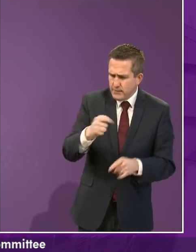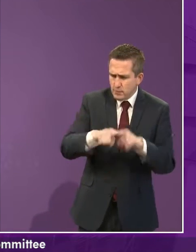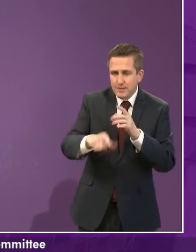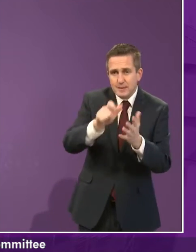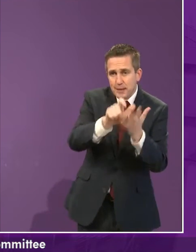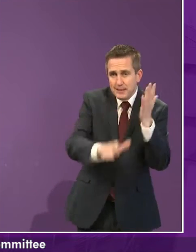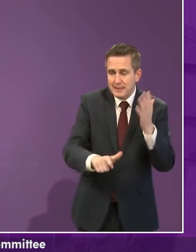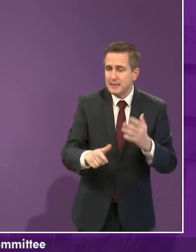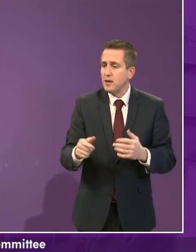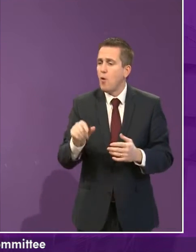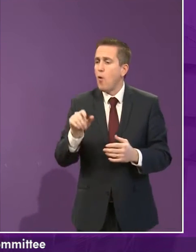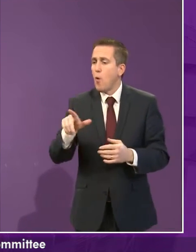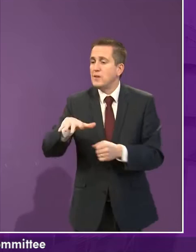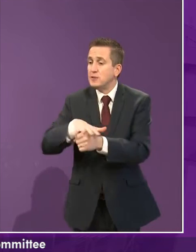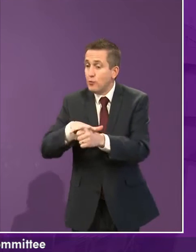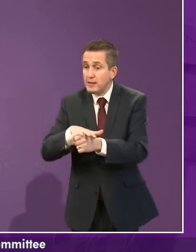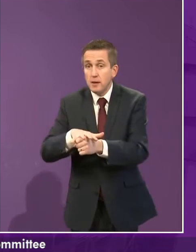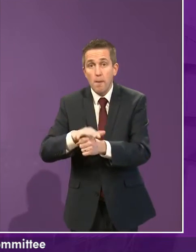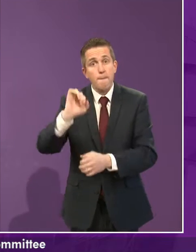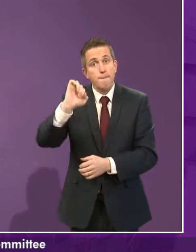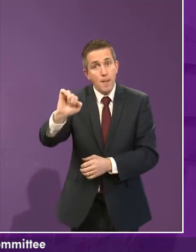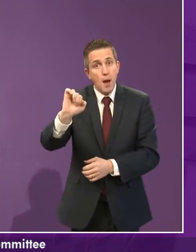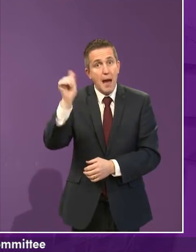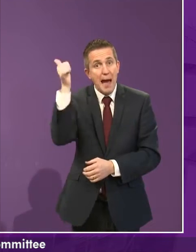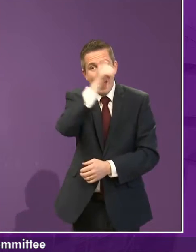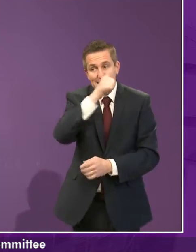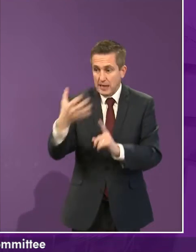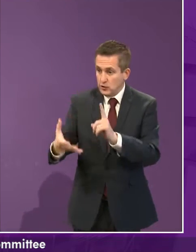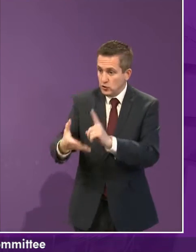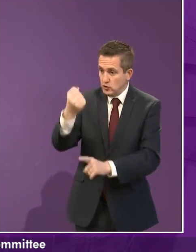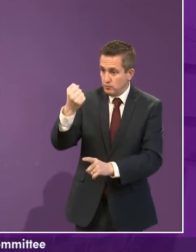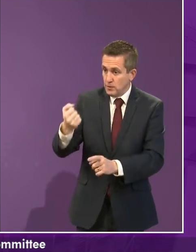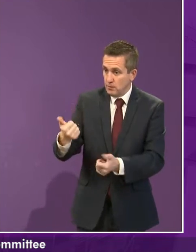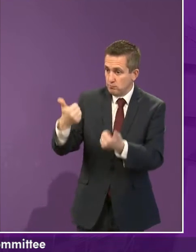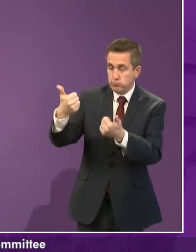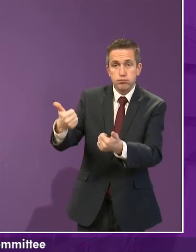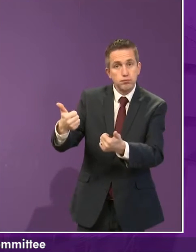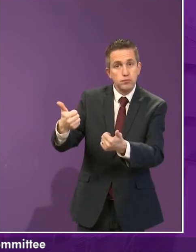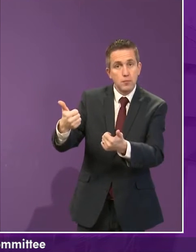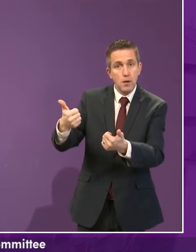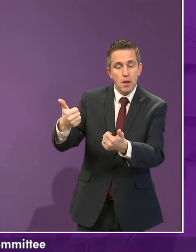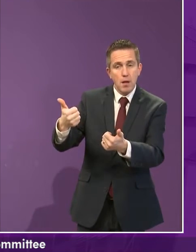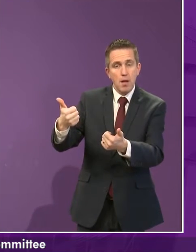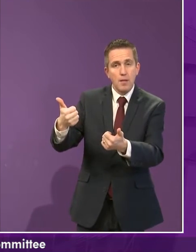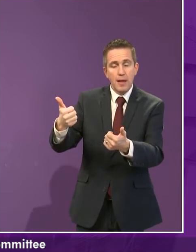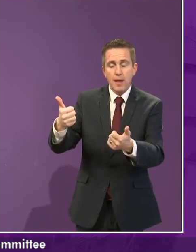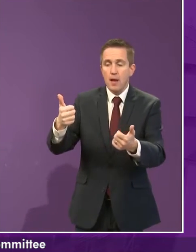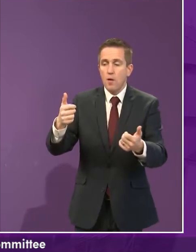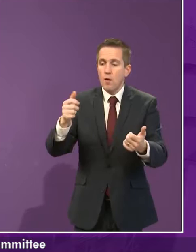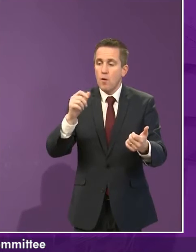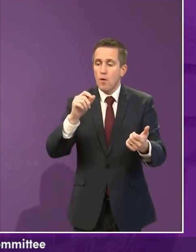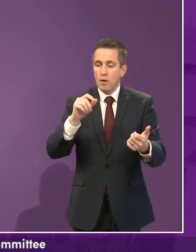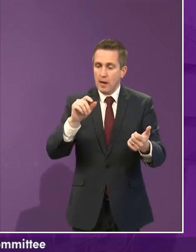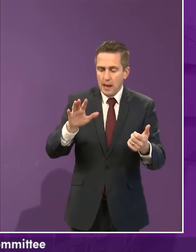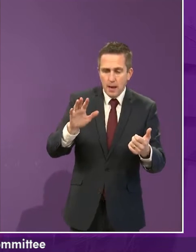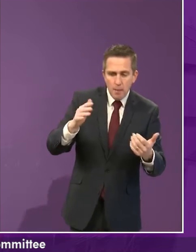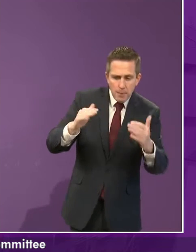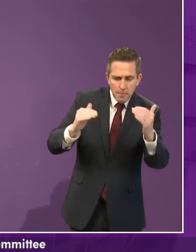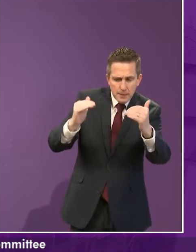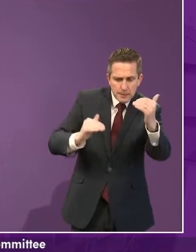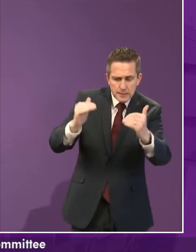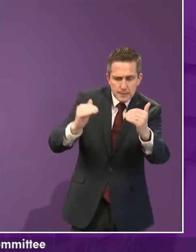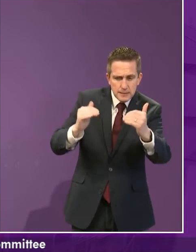student and their achievements to date may well be quite significant, may well not be quite what we're looking